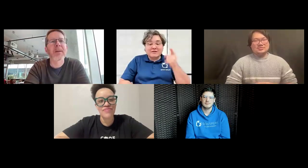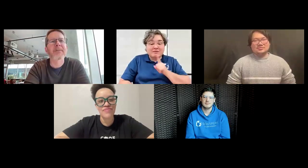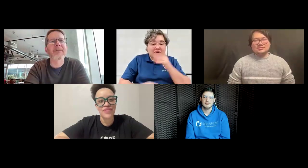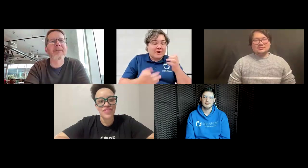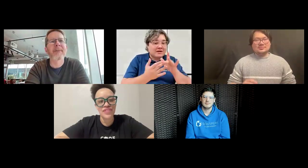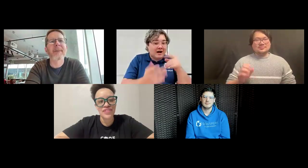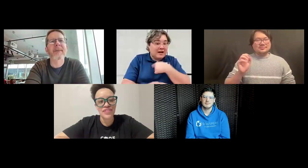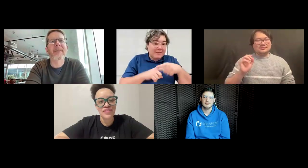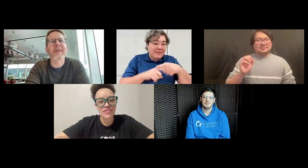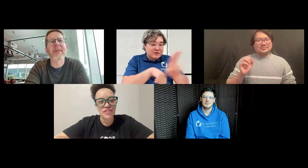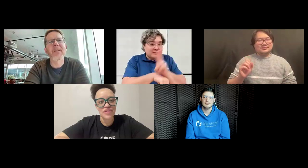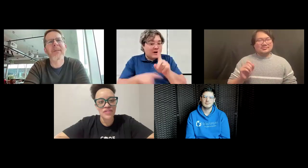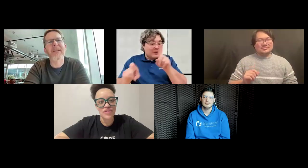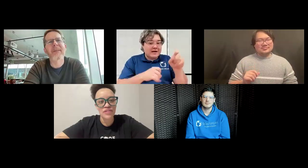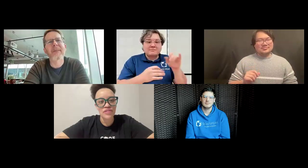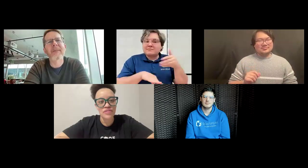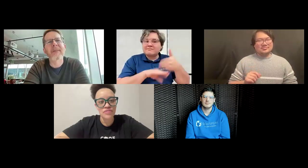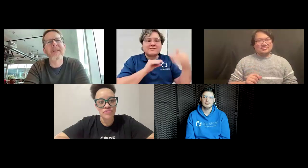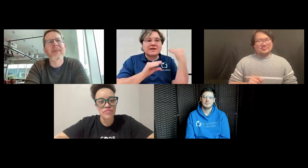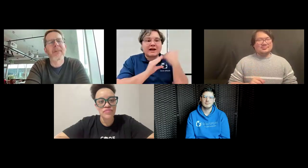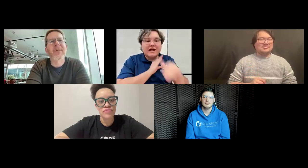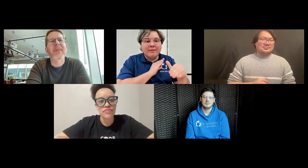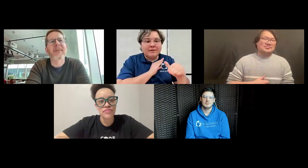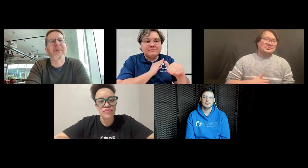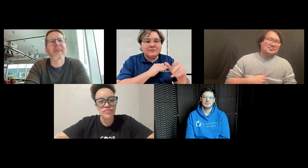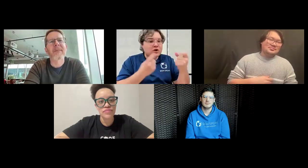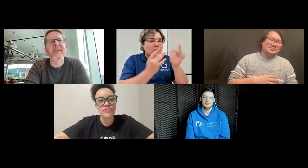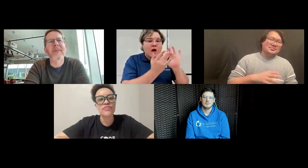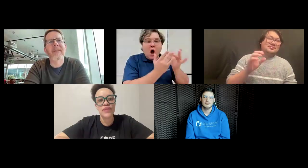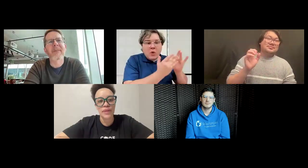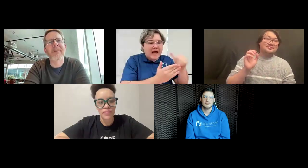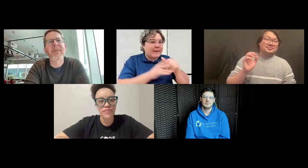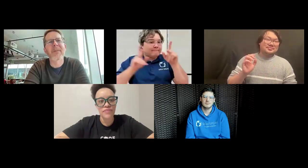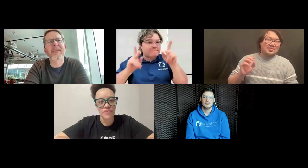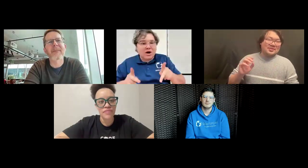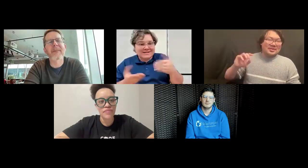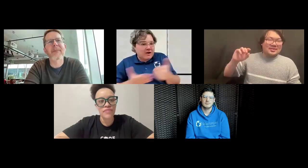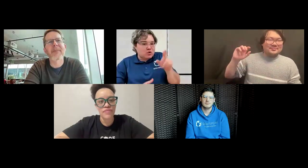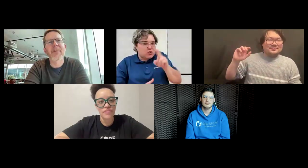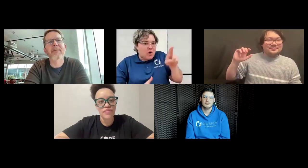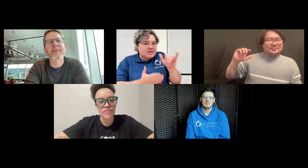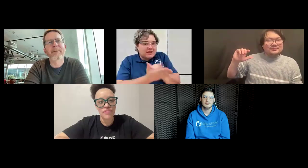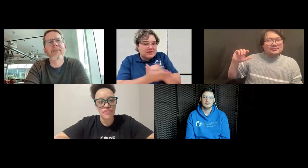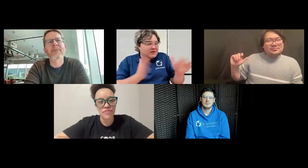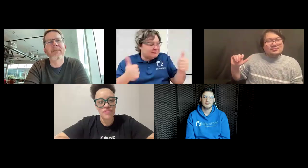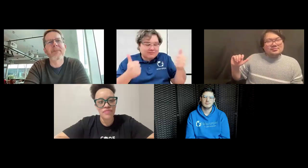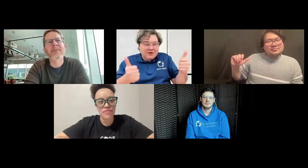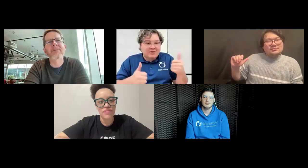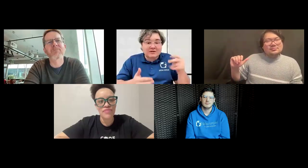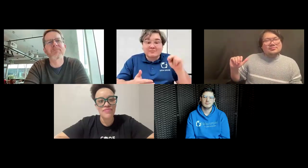on that platform. So if you're really interested in contacting us about user testing, send us an email. It can be virtual or